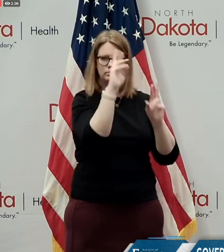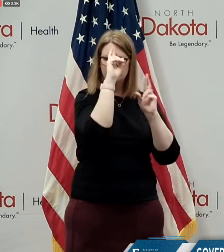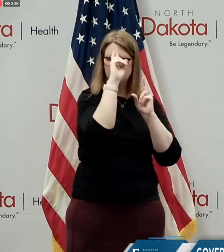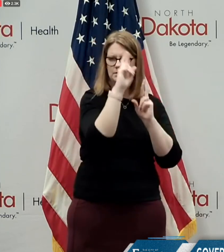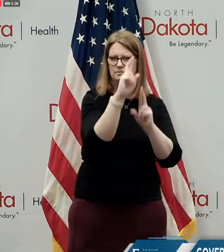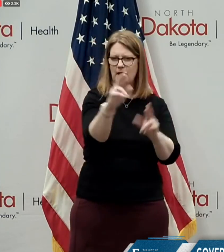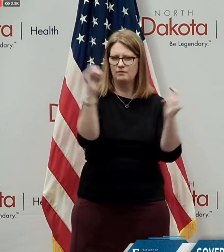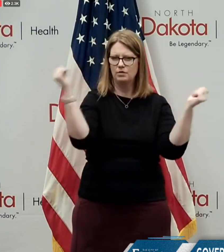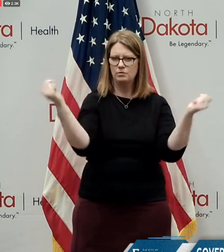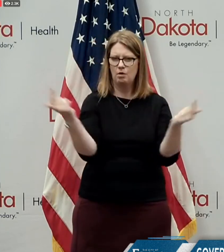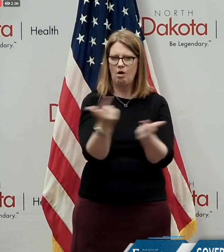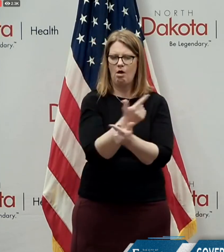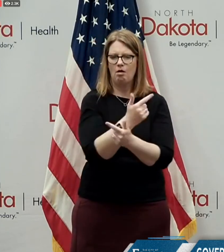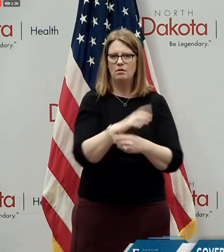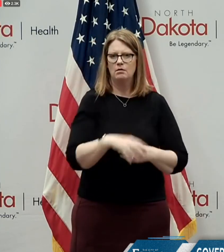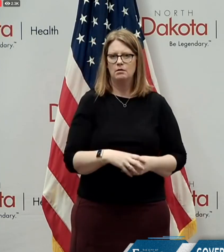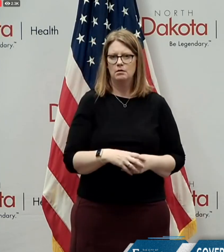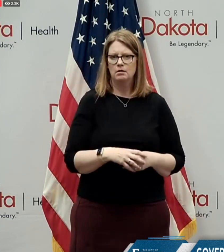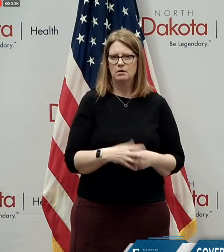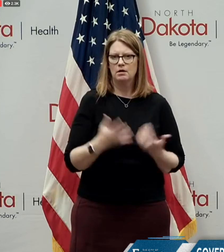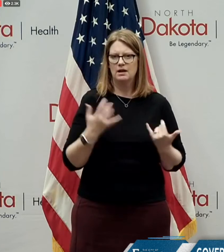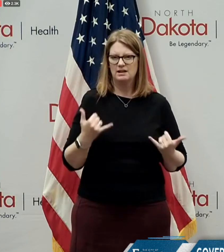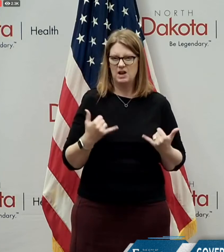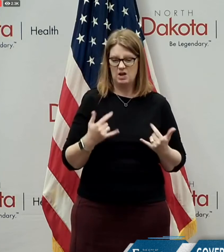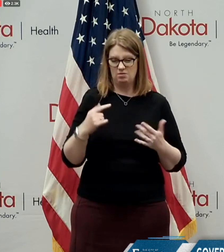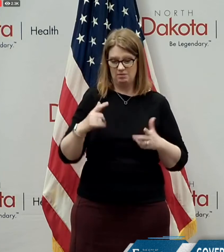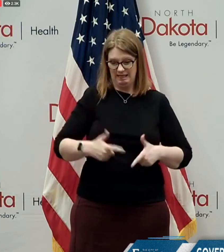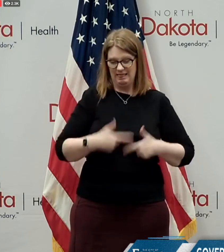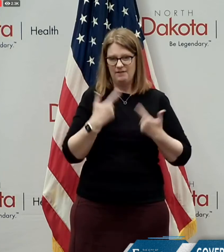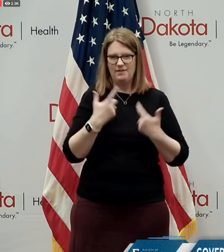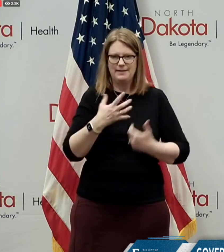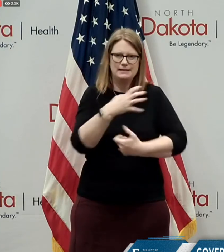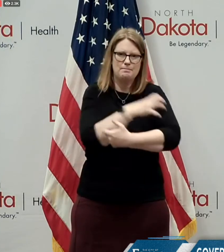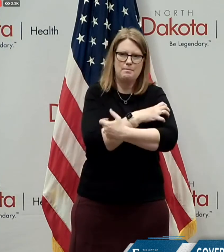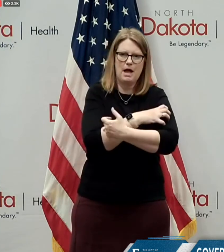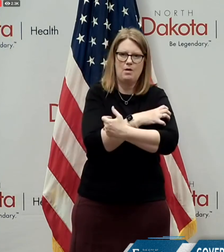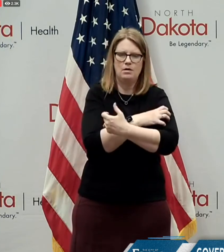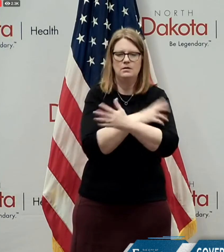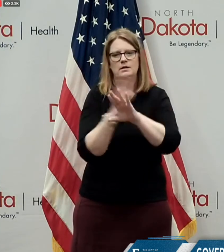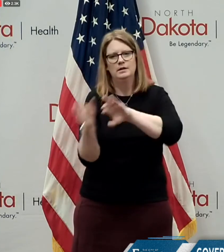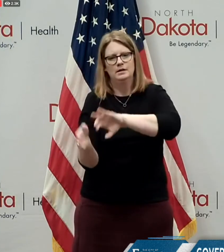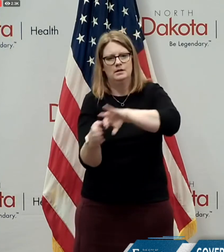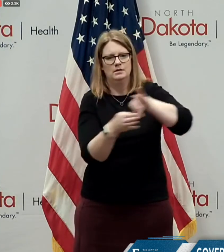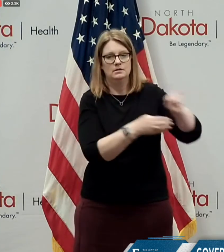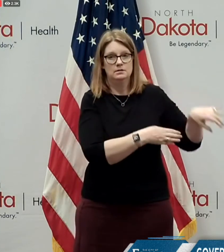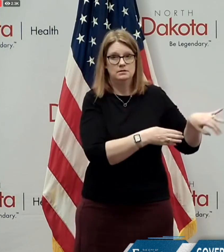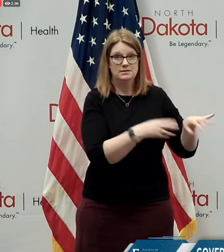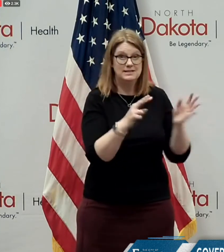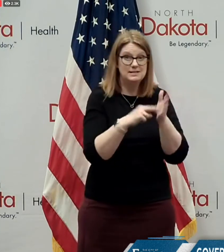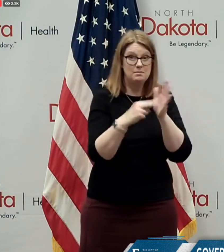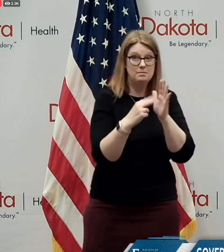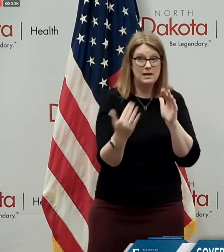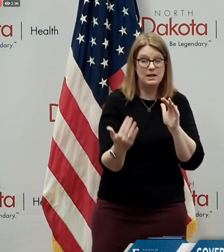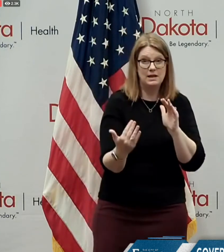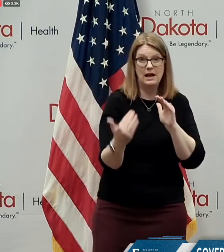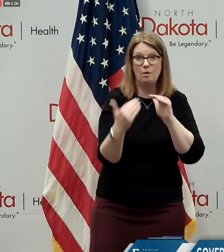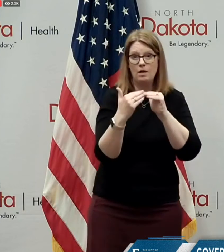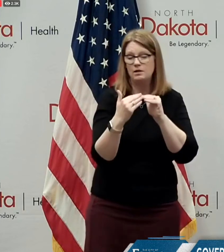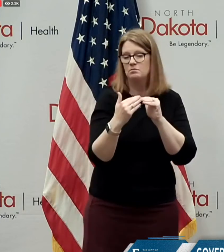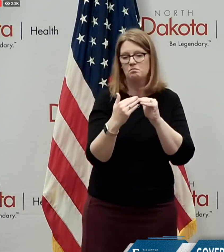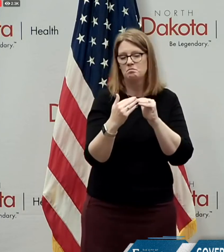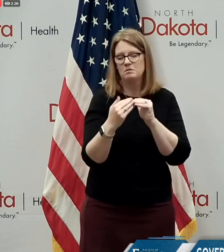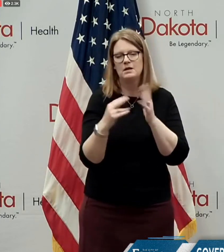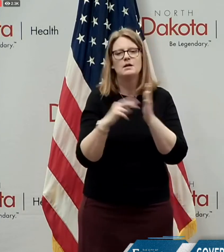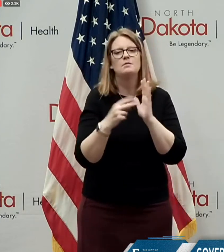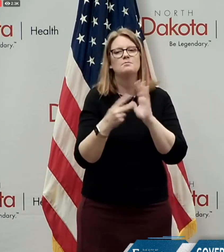that changes this power pyramid under which we live. It doesn't make for equality, but it makes for equal respect, and